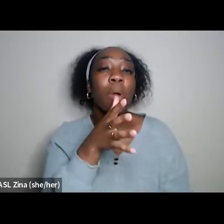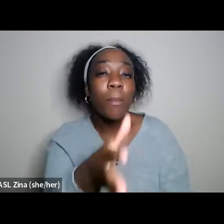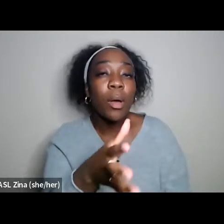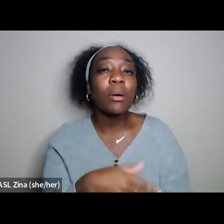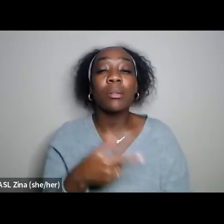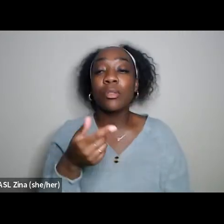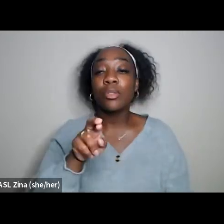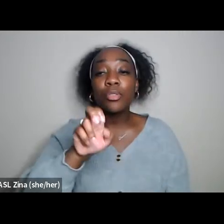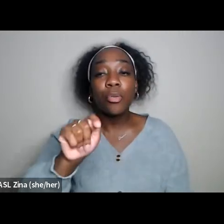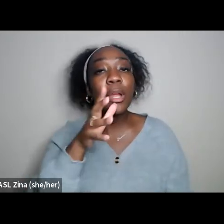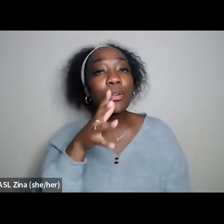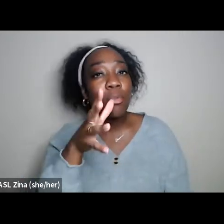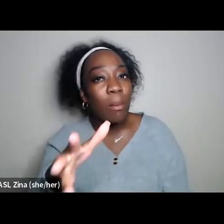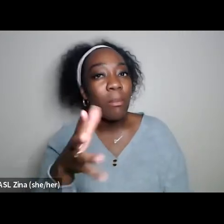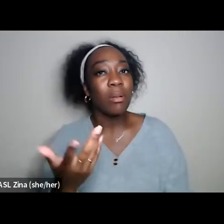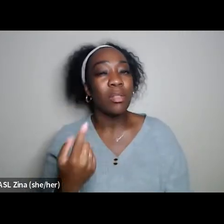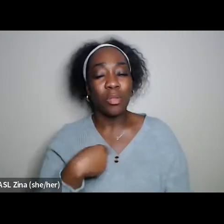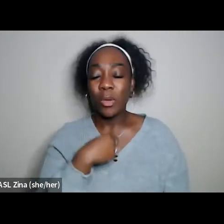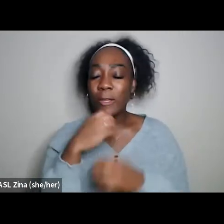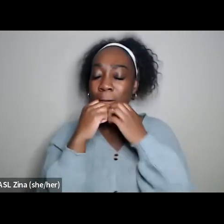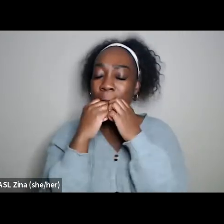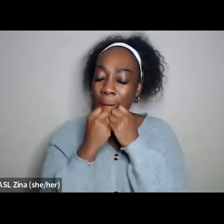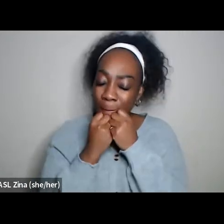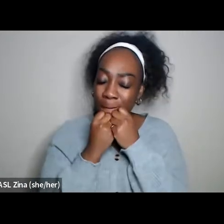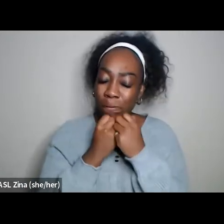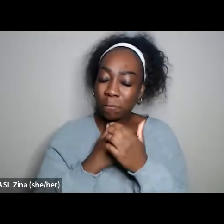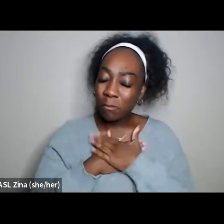And, ooh,